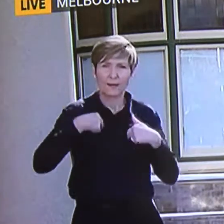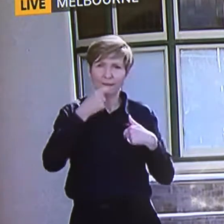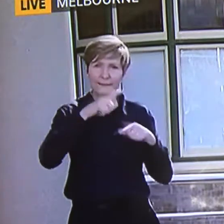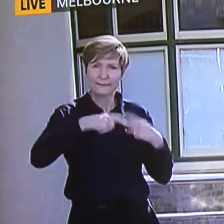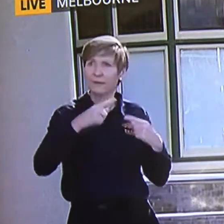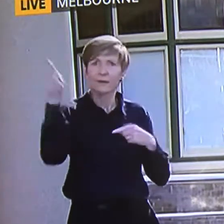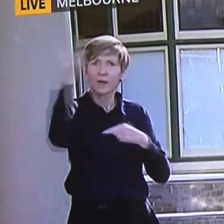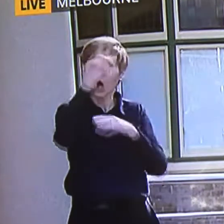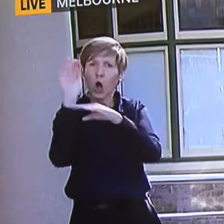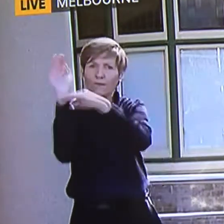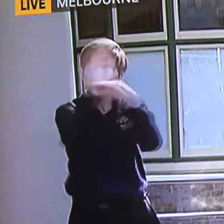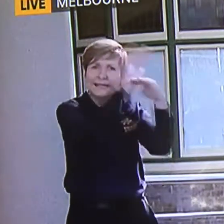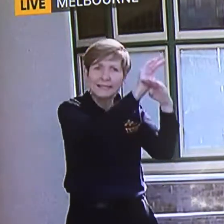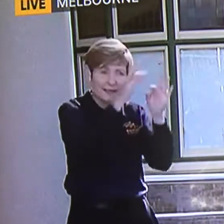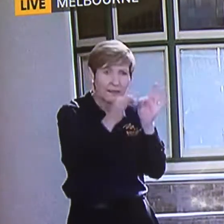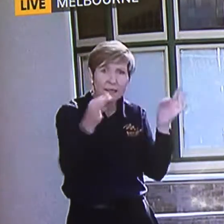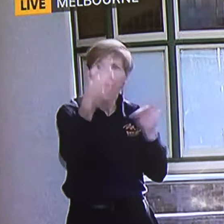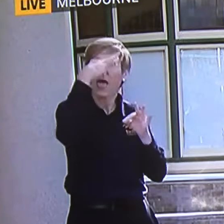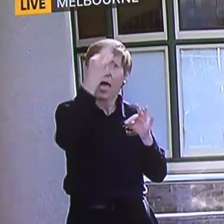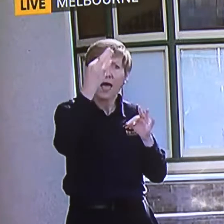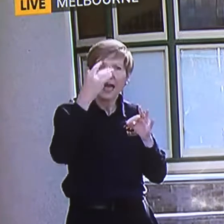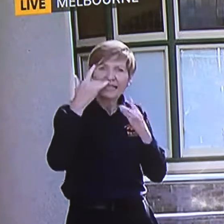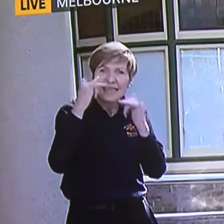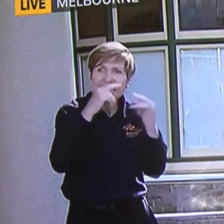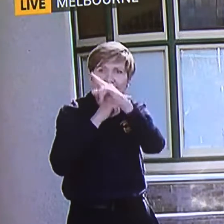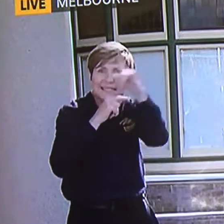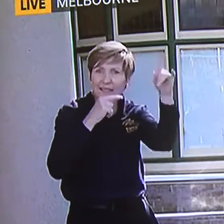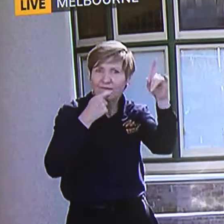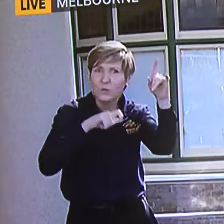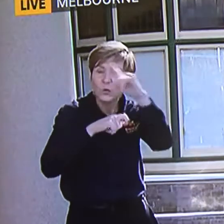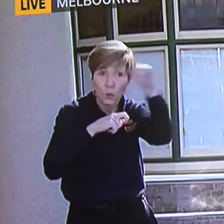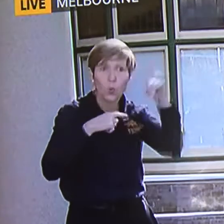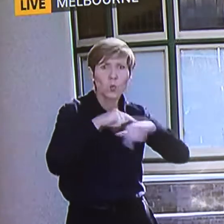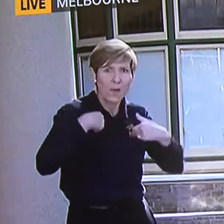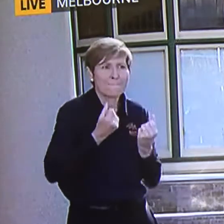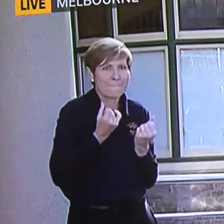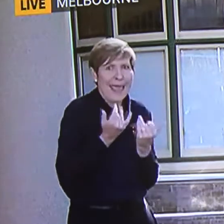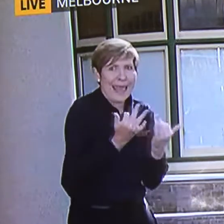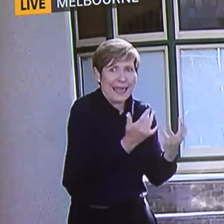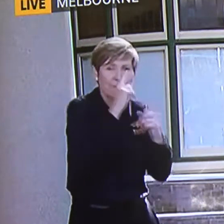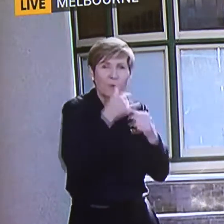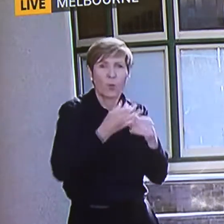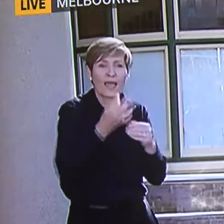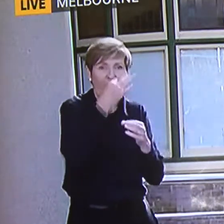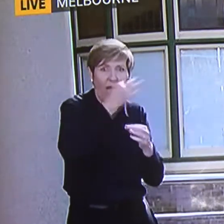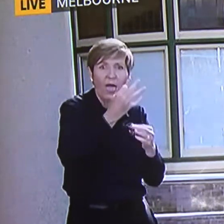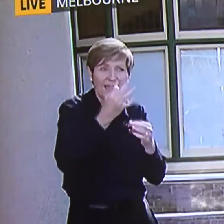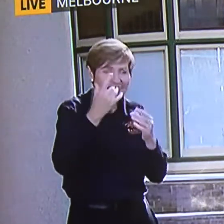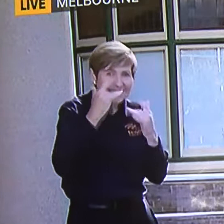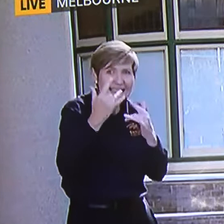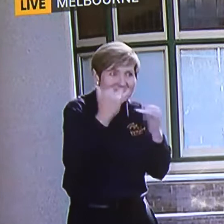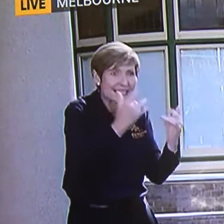testing continues to be one of the broadest testing regimes in the world. And two is that our medical professionals are